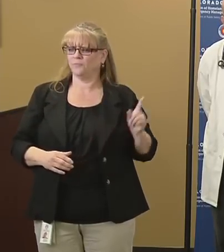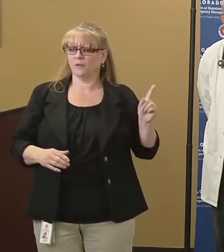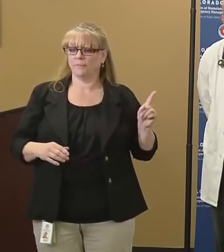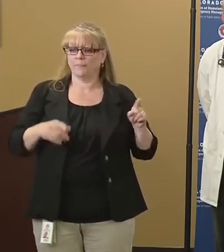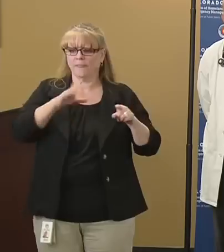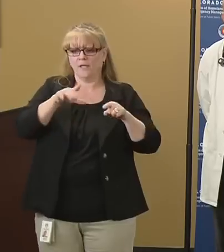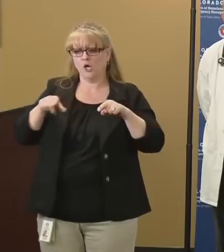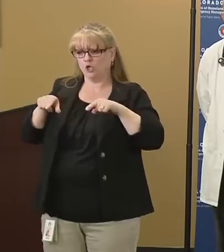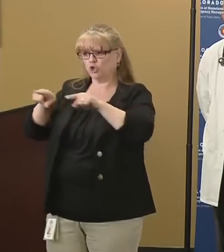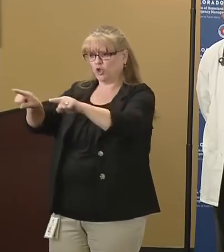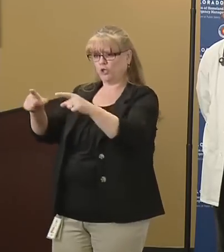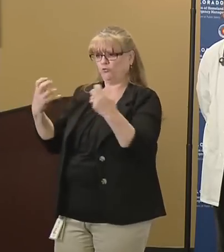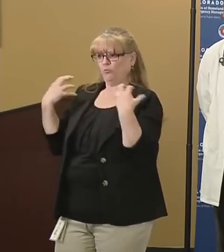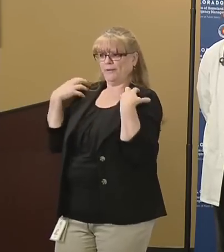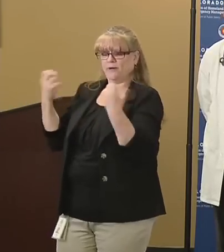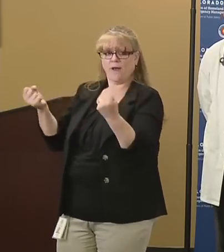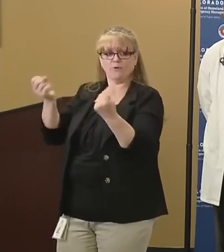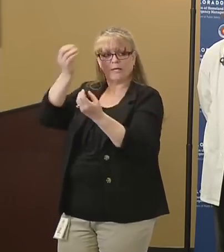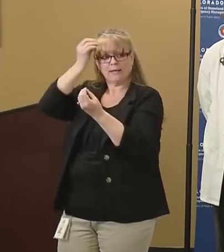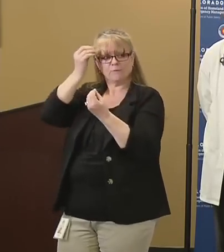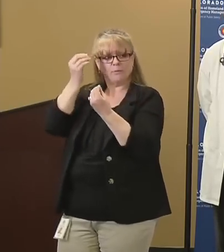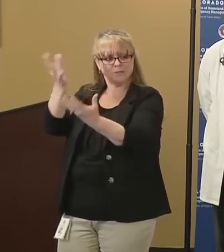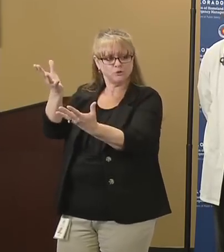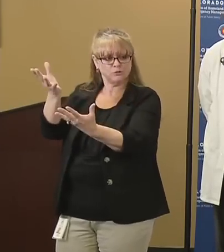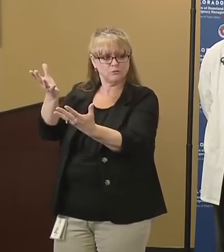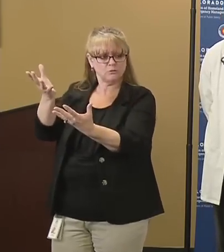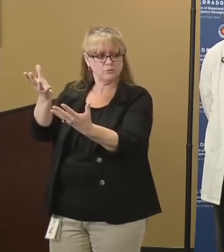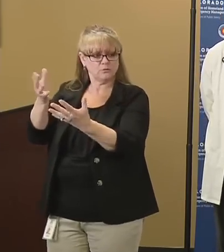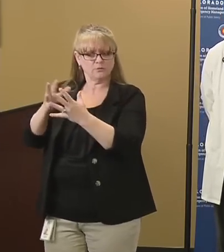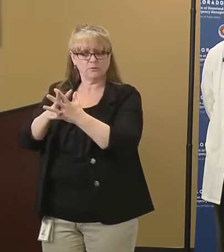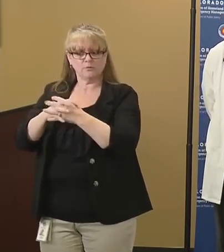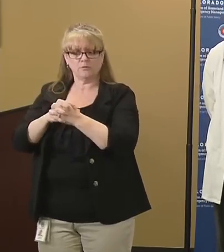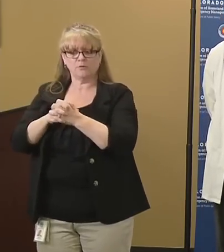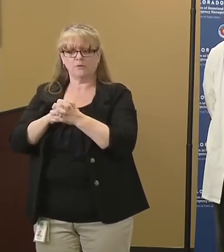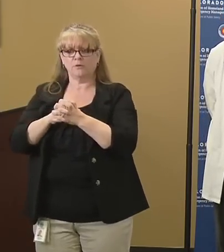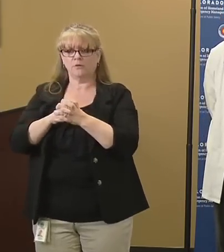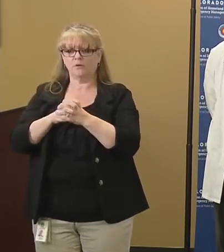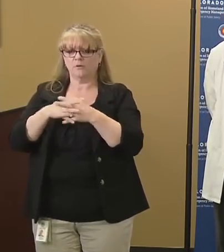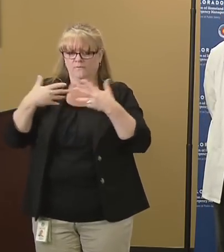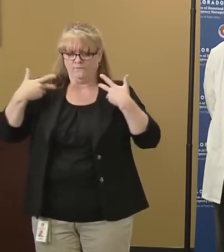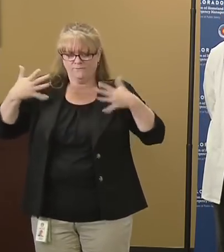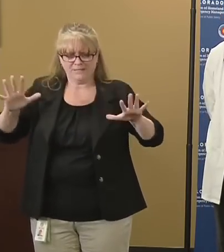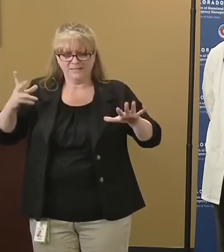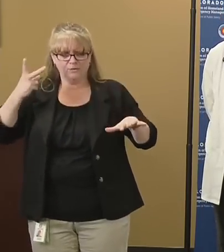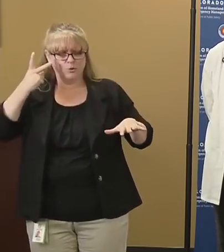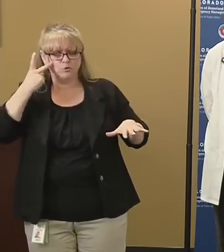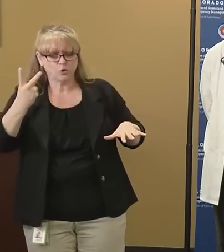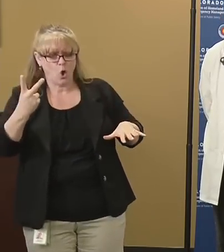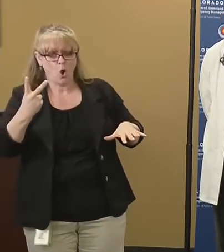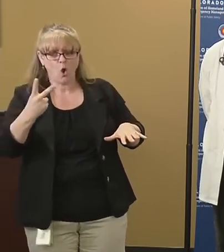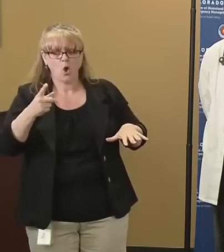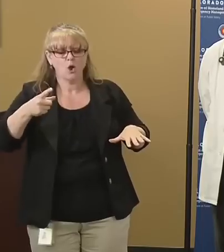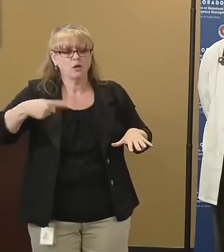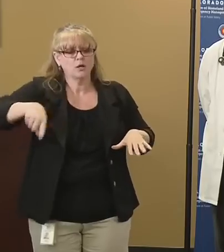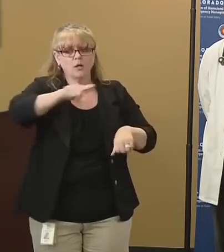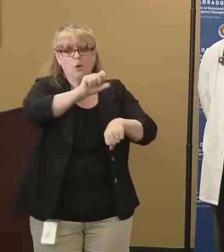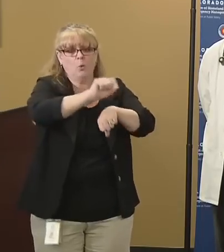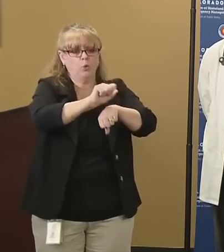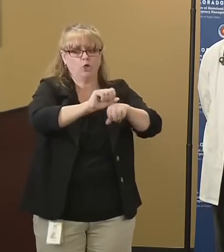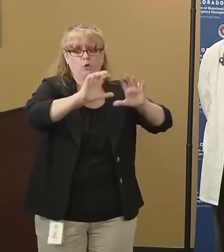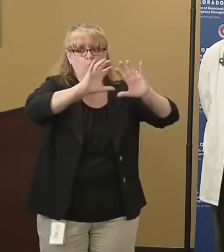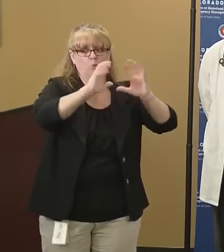starting to see more groups, like a coalition of labor and worker groups on Friday, who are asking you for specific things, like